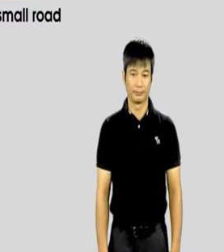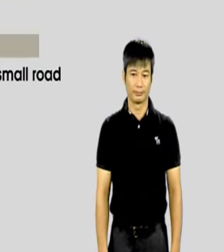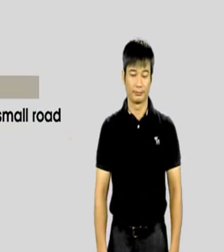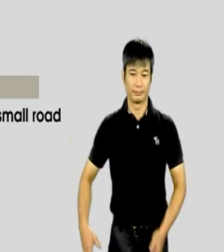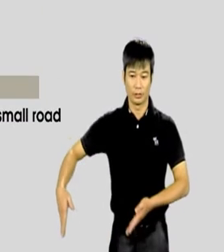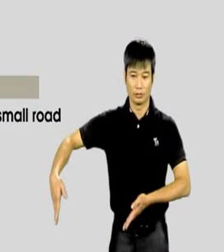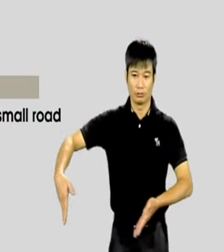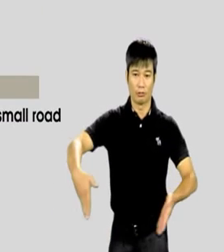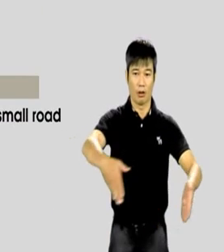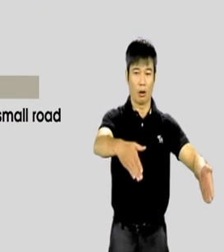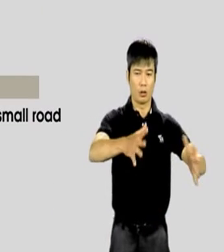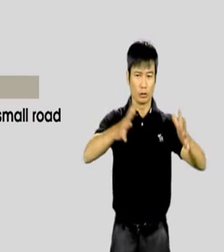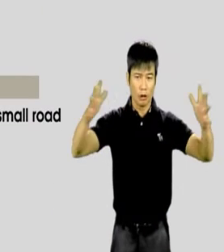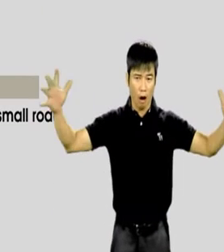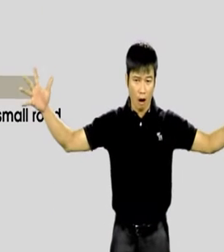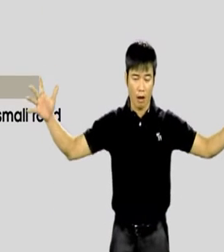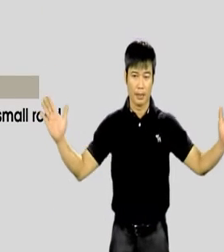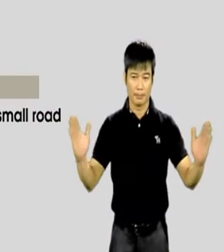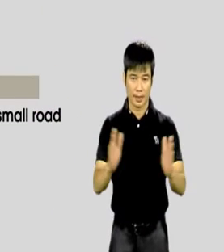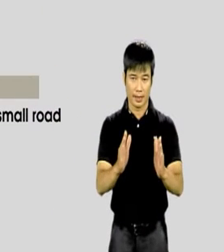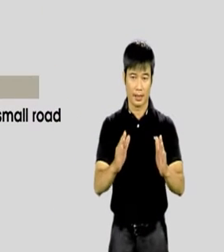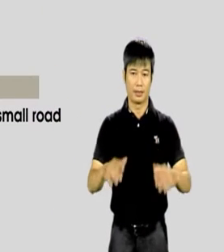This is the icon for a large or small road.